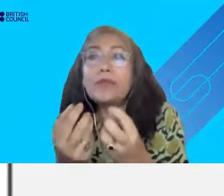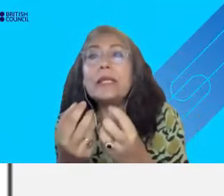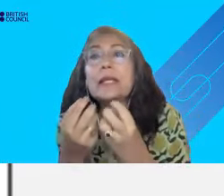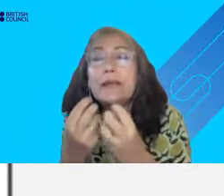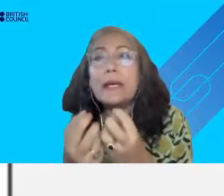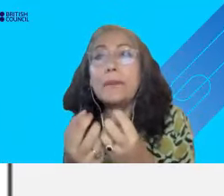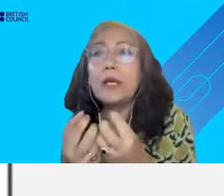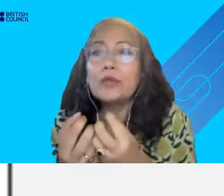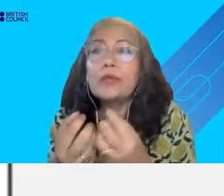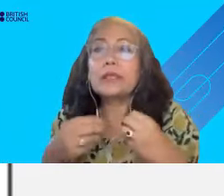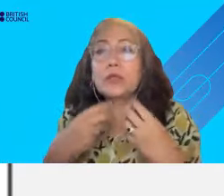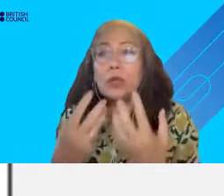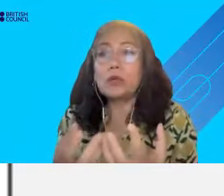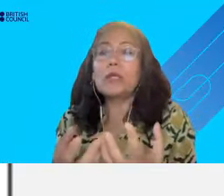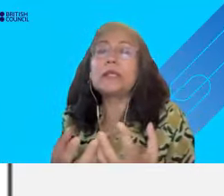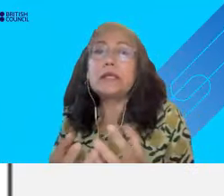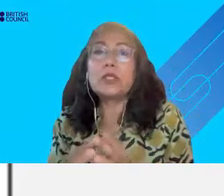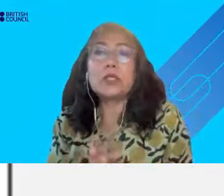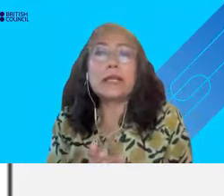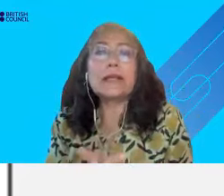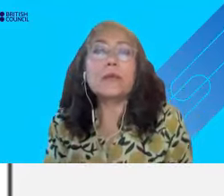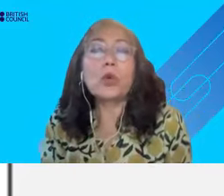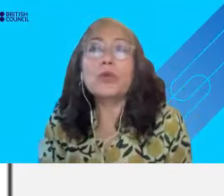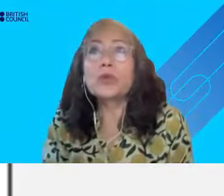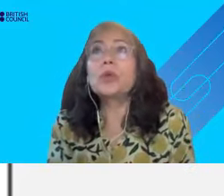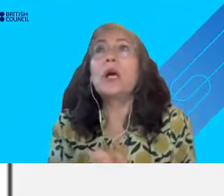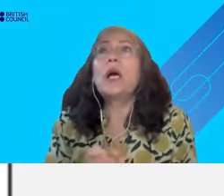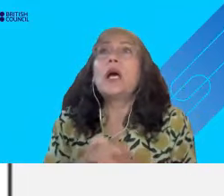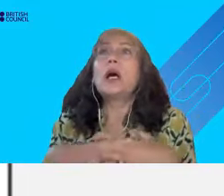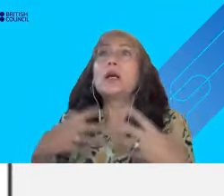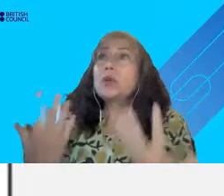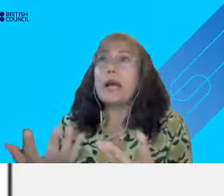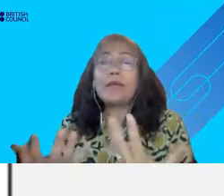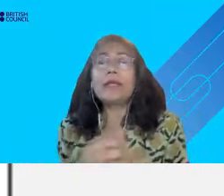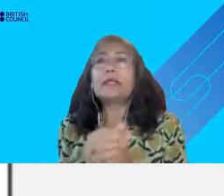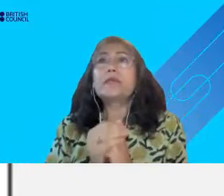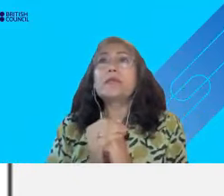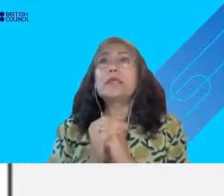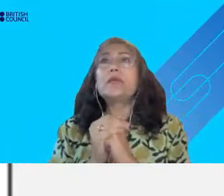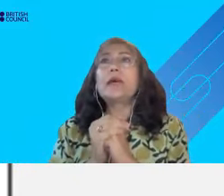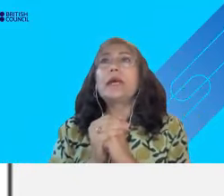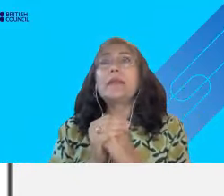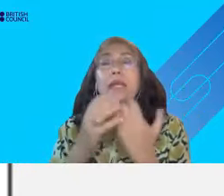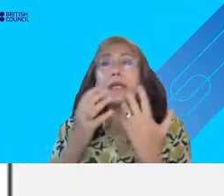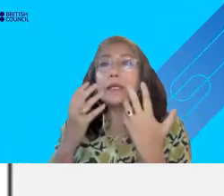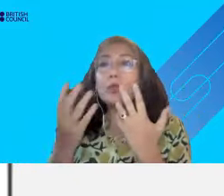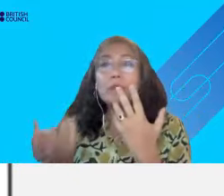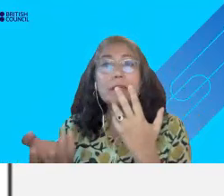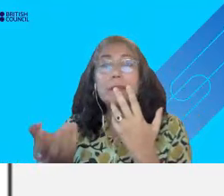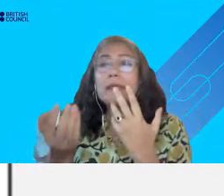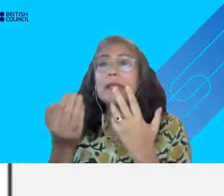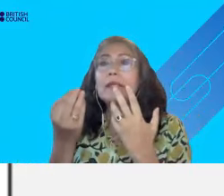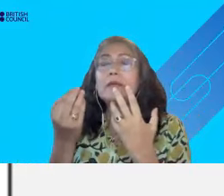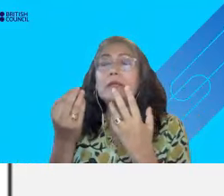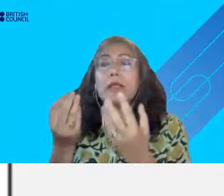they feel that they are part of it. It's not only the teacher telling them what to do. So have an activity where they can, it could